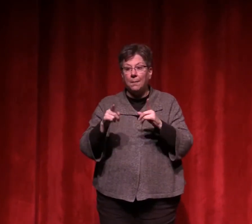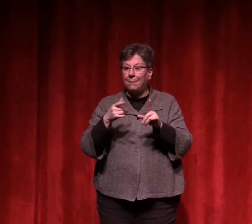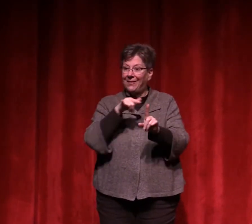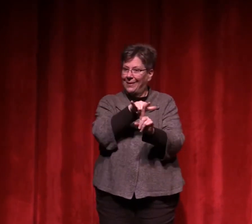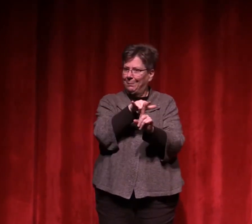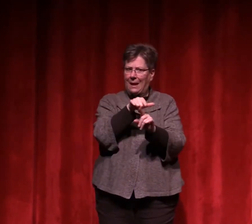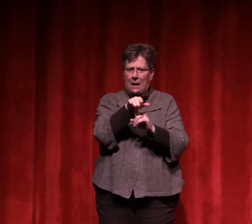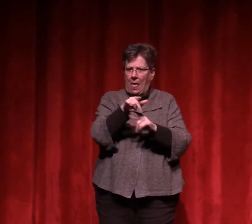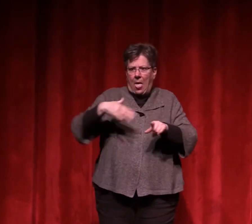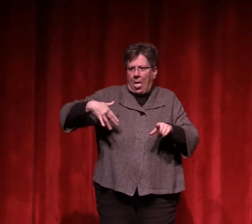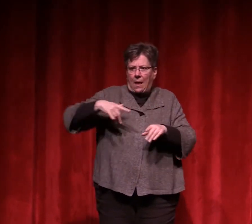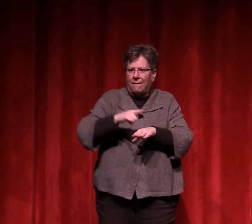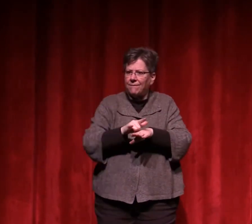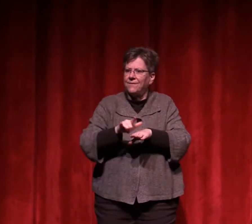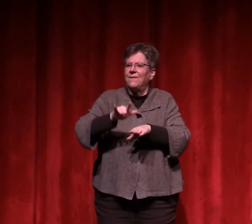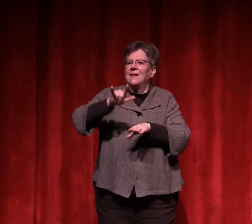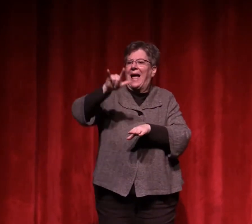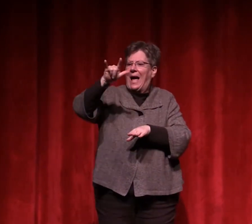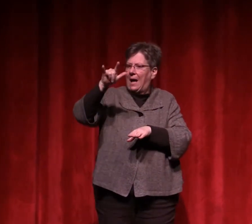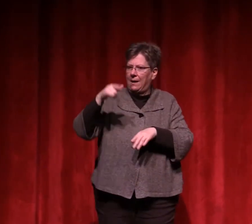plane hadn't flown.